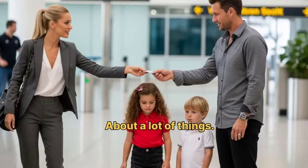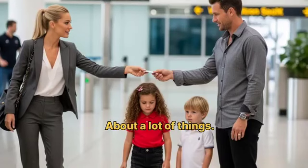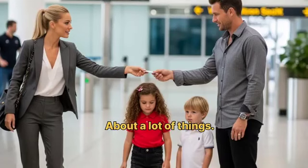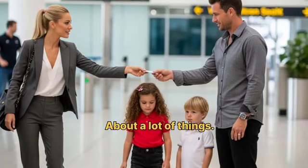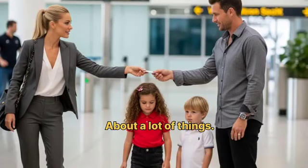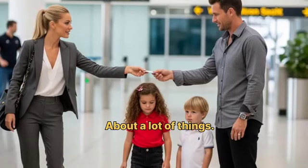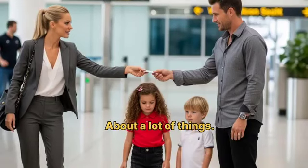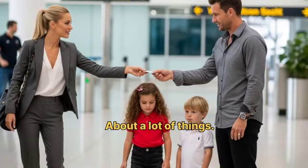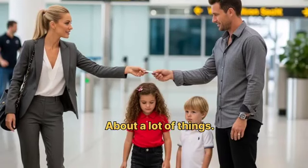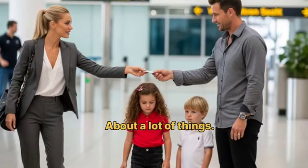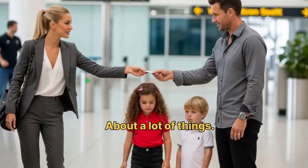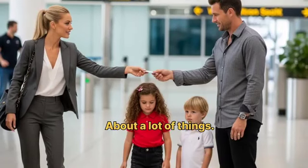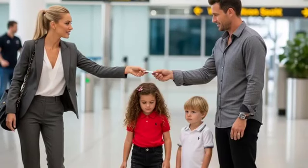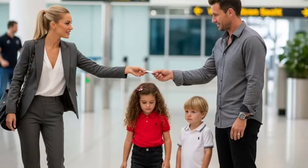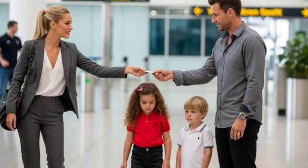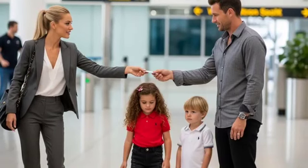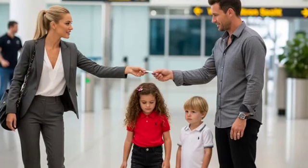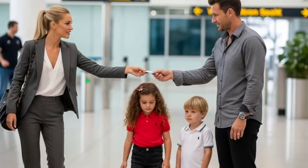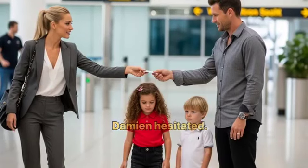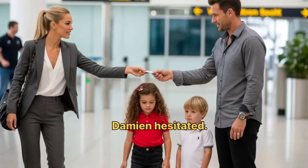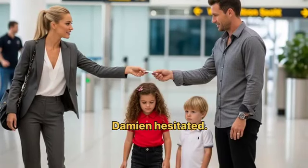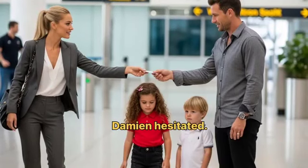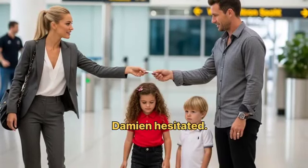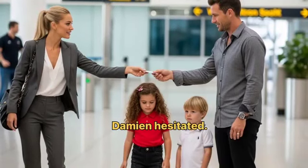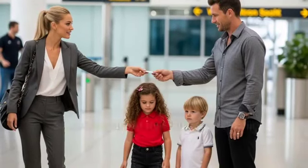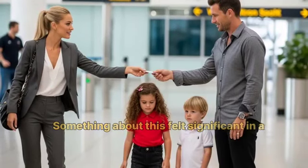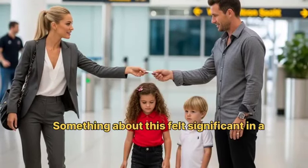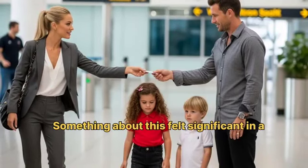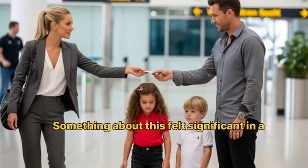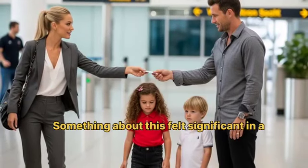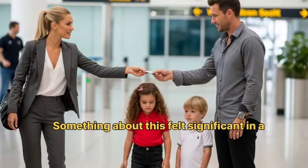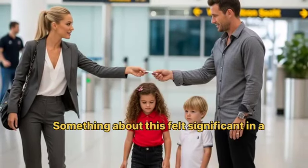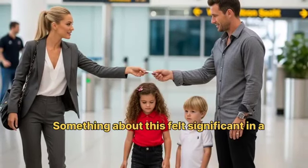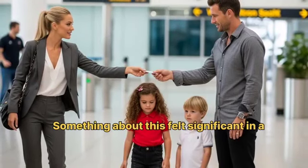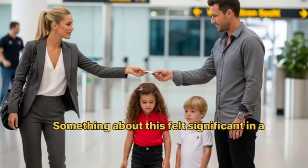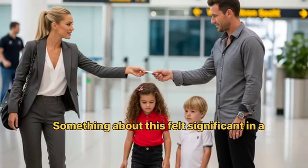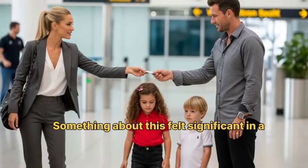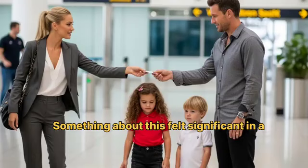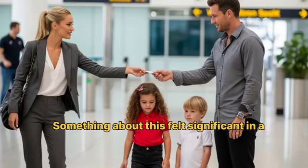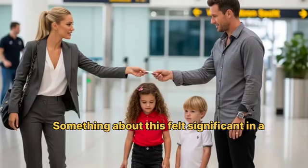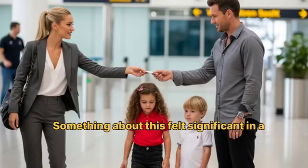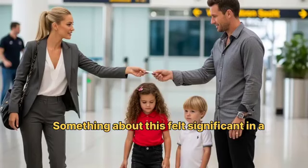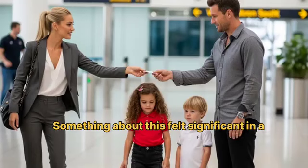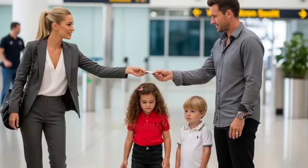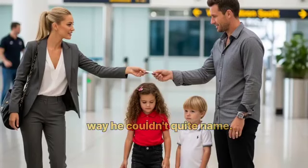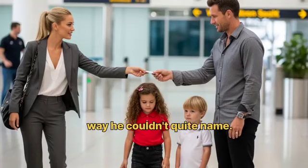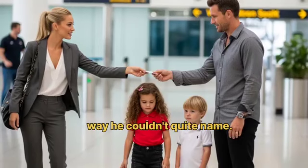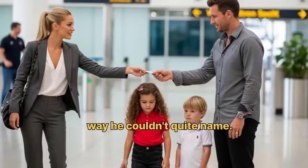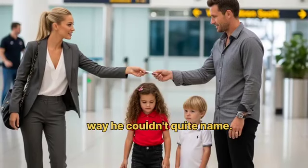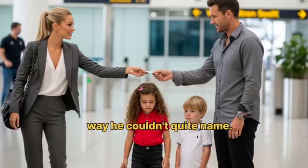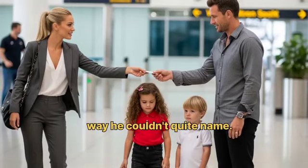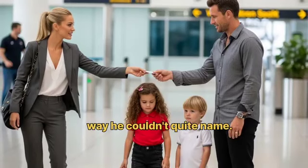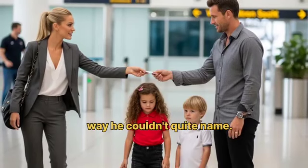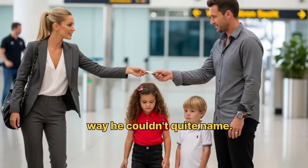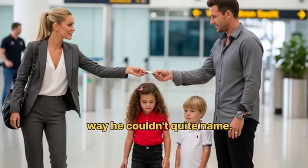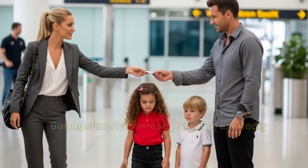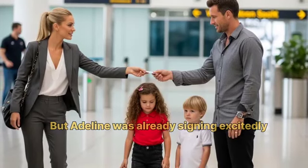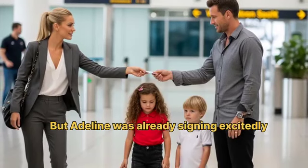things." Damien hesitated. Something about this felt significant in a way he couldn't quite name. But Adeline